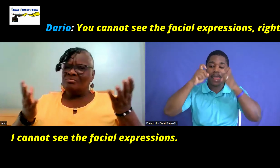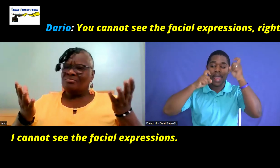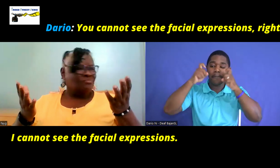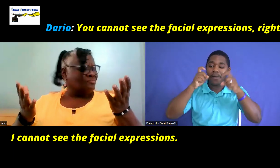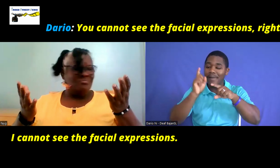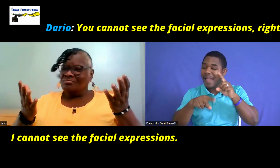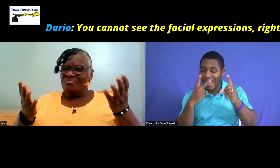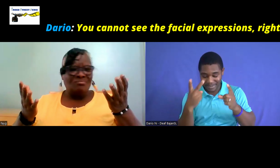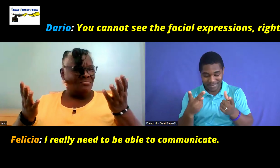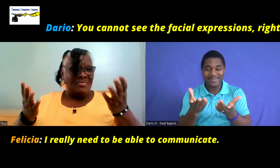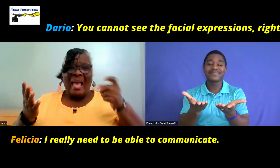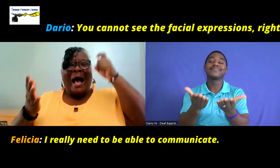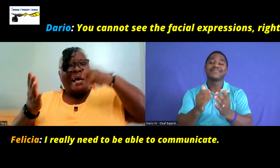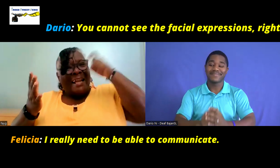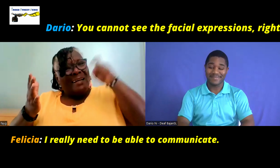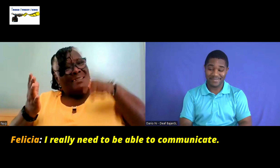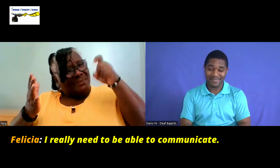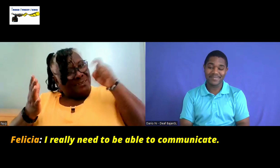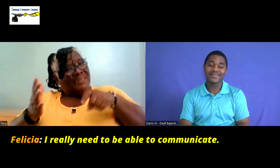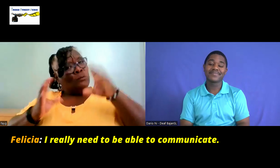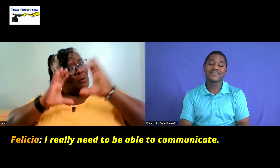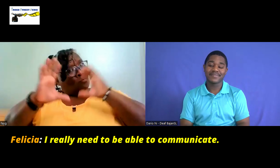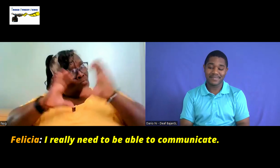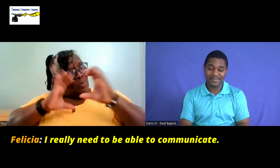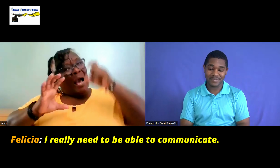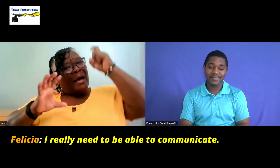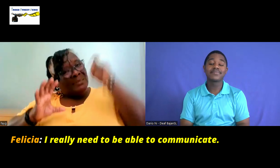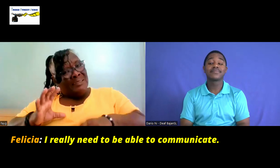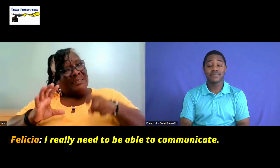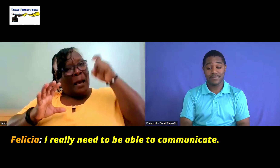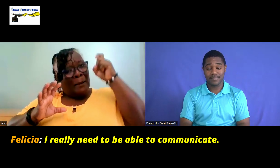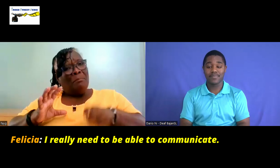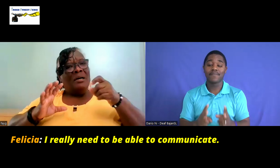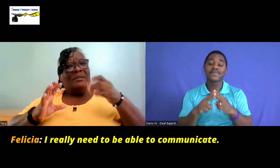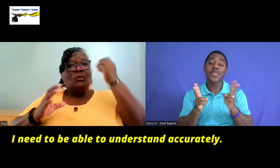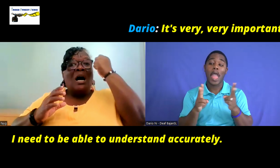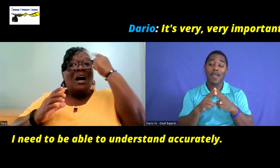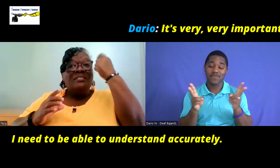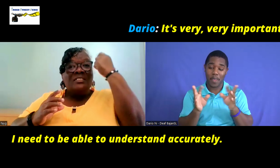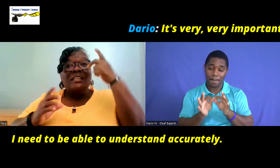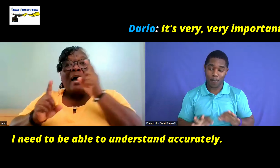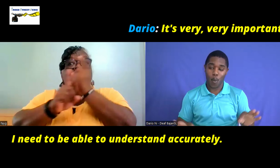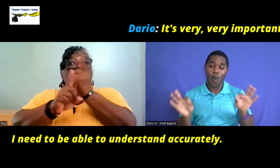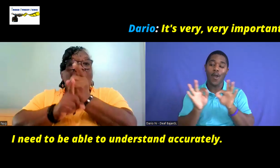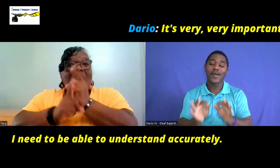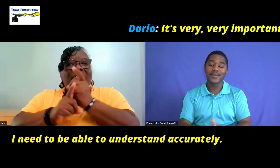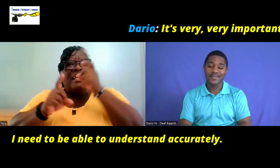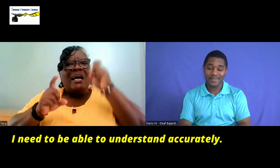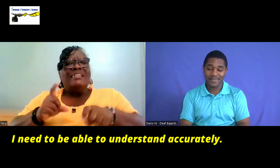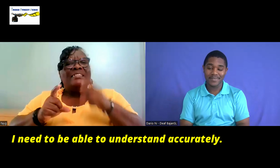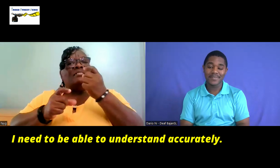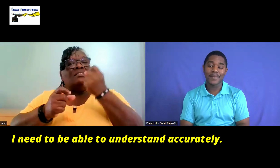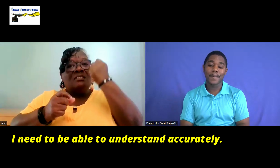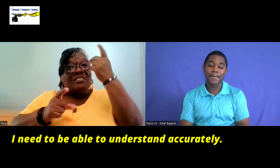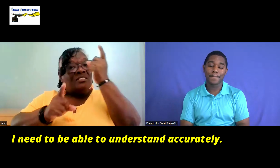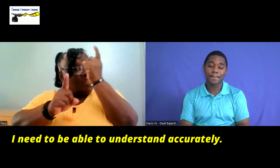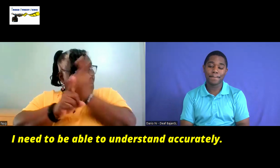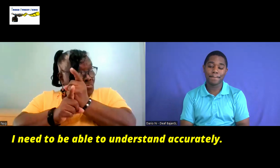see the facial expressions, right? I really need to be able to communicate. It's very, very important. I need to be able